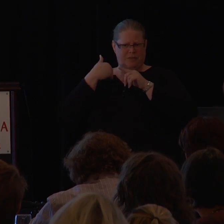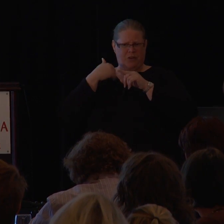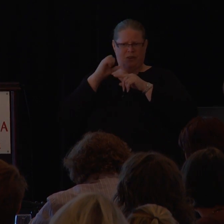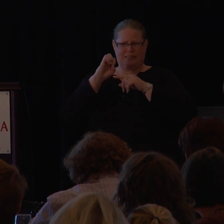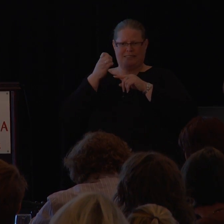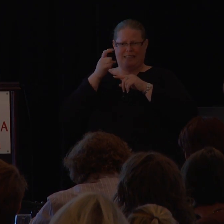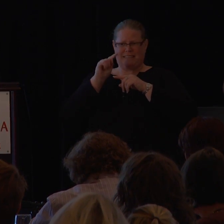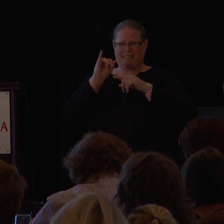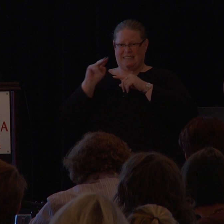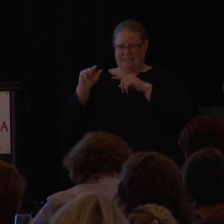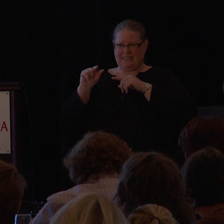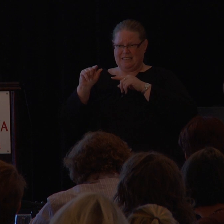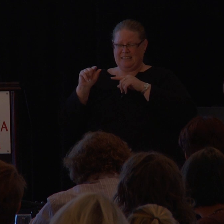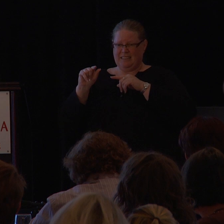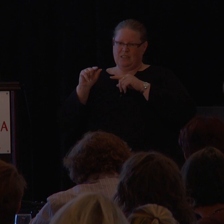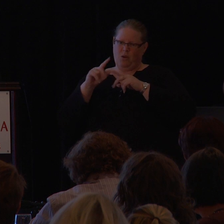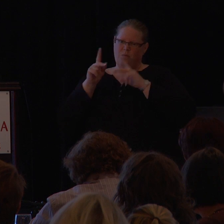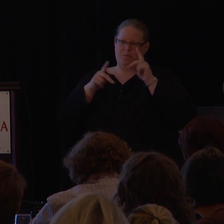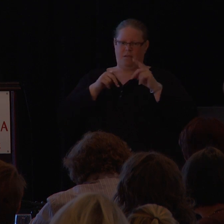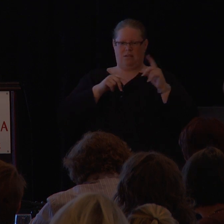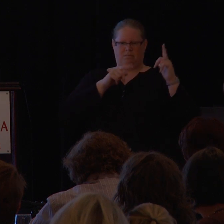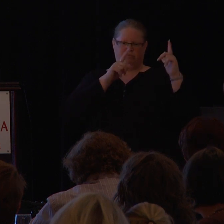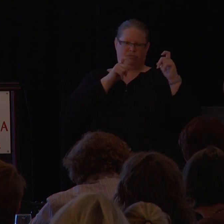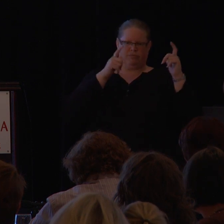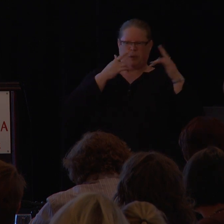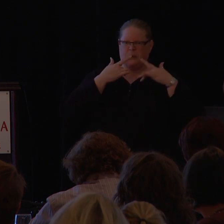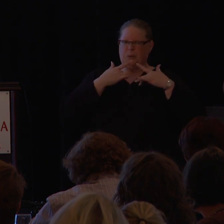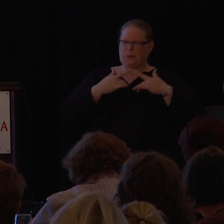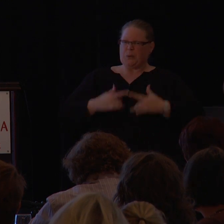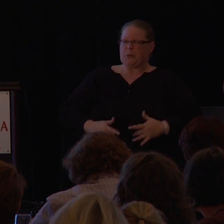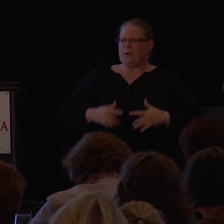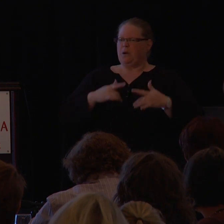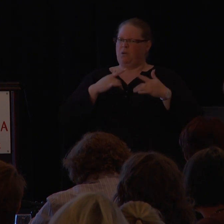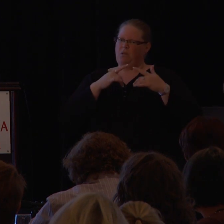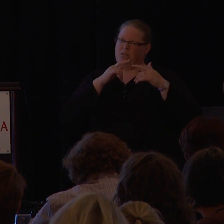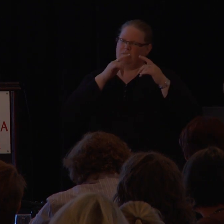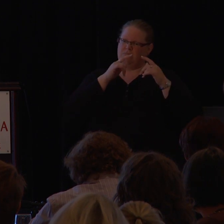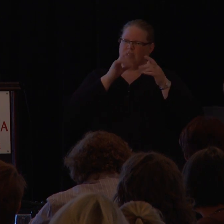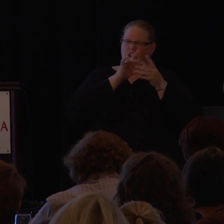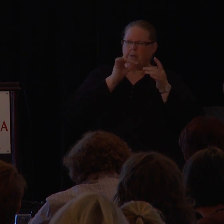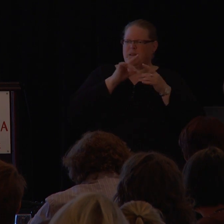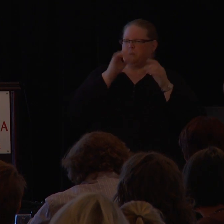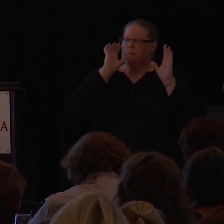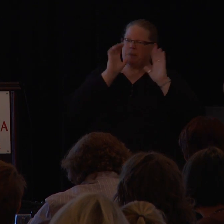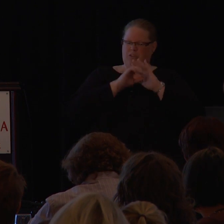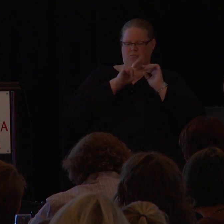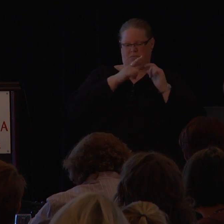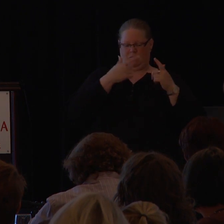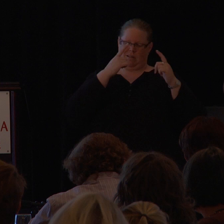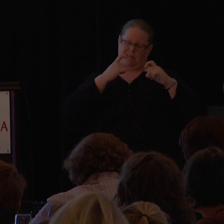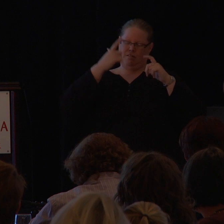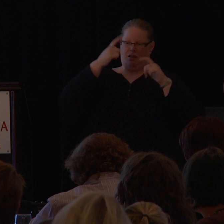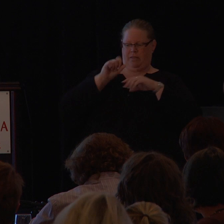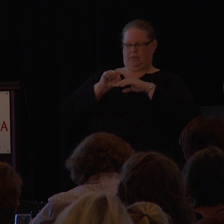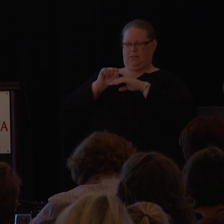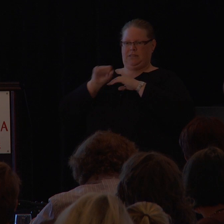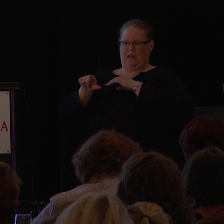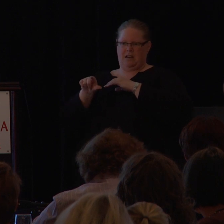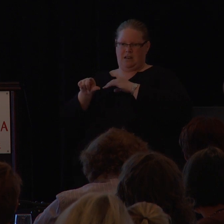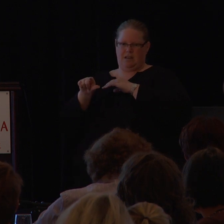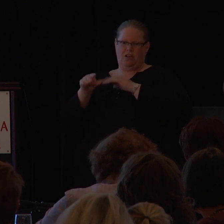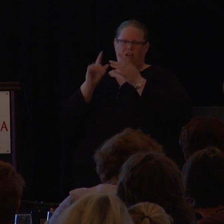sending is a common practice of sending sexually suggestive comments or pictures, but mostly pictures,